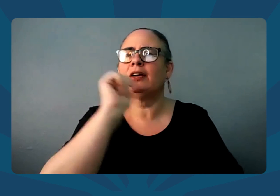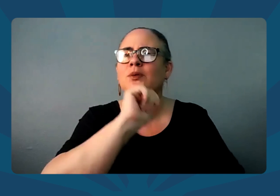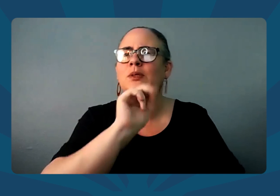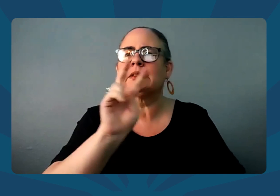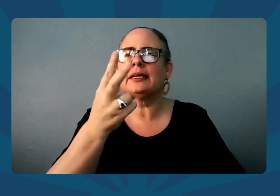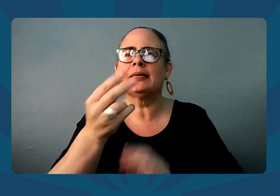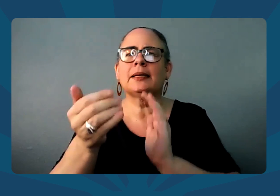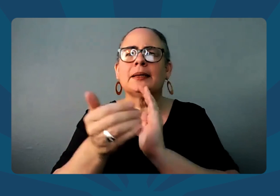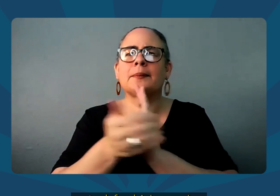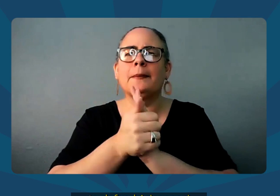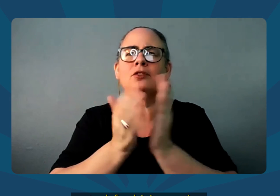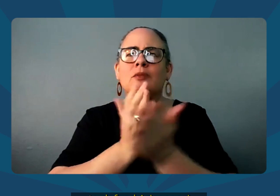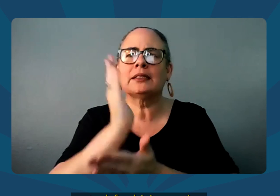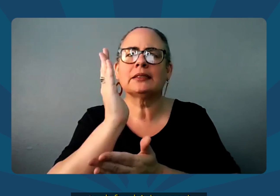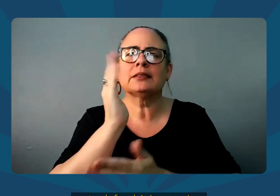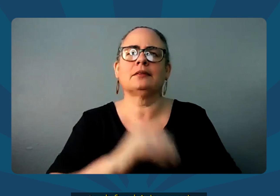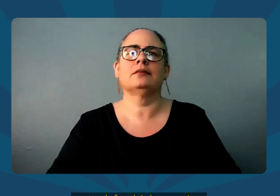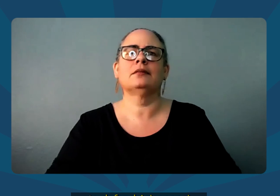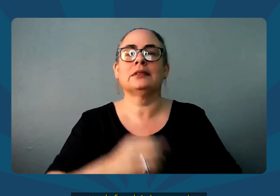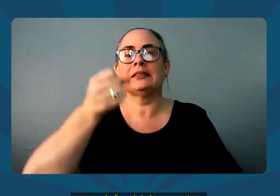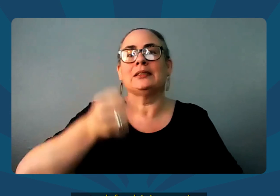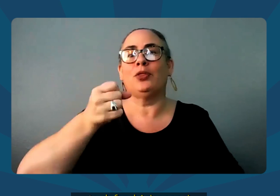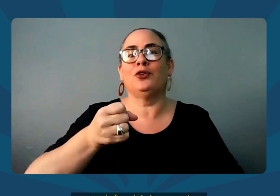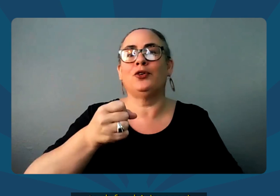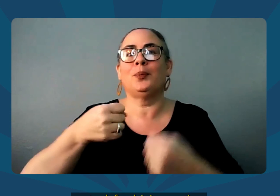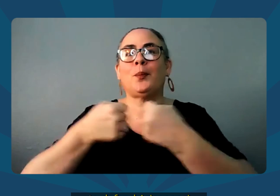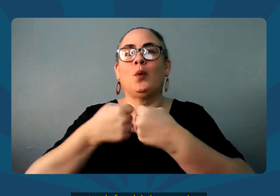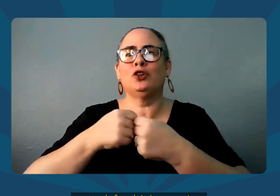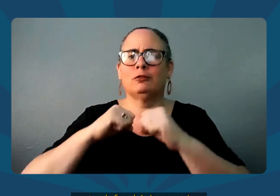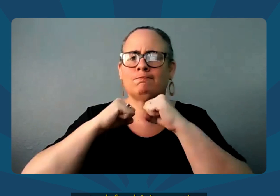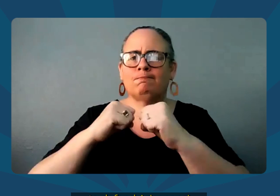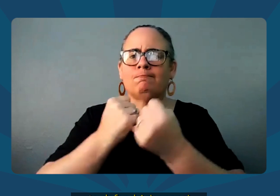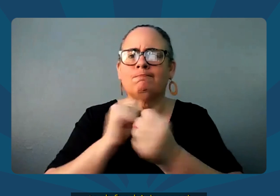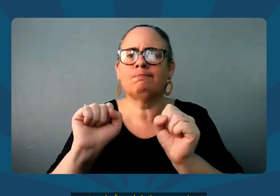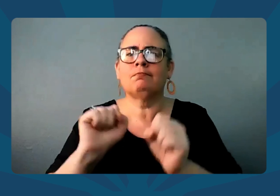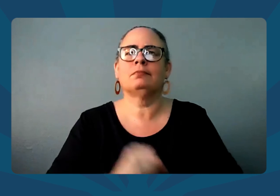She is running for Attorney General to defend Arizonans' Second Amendment rights,